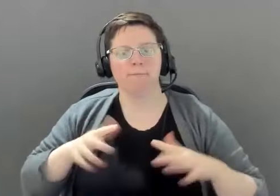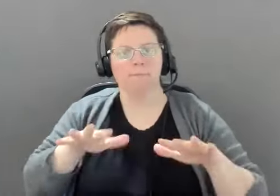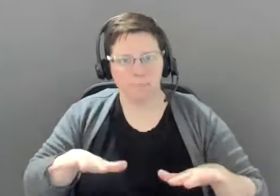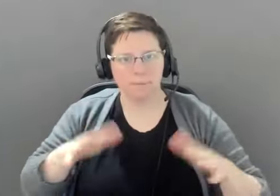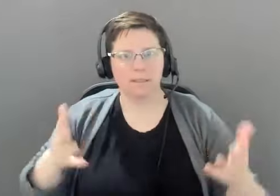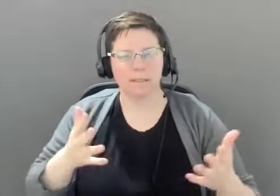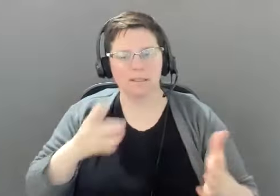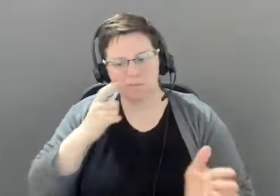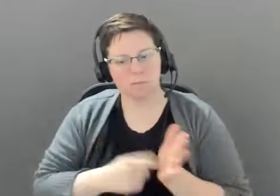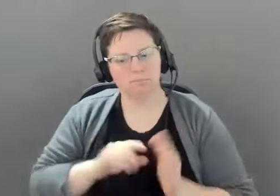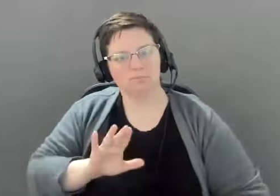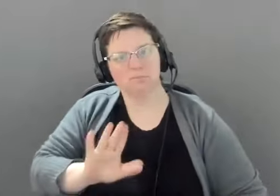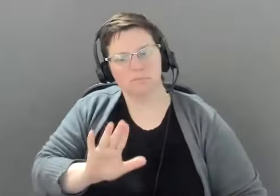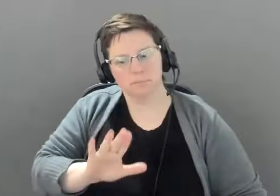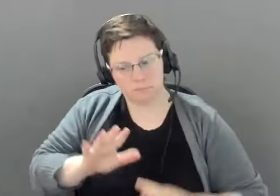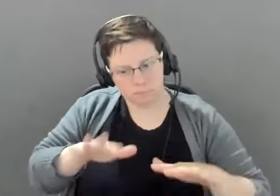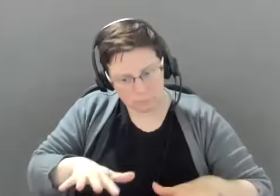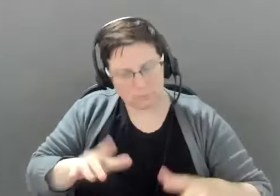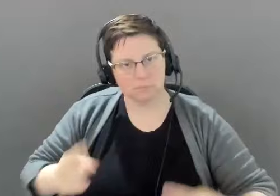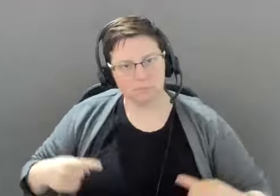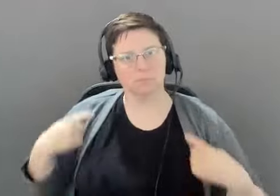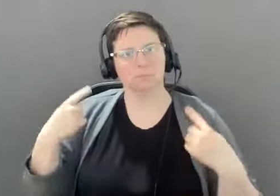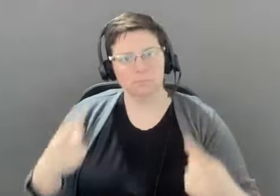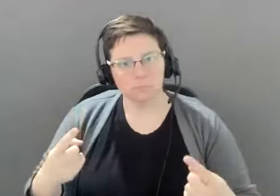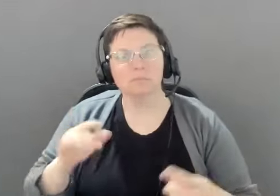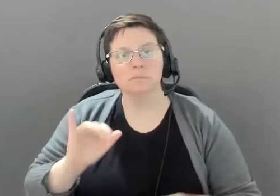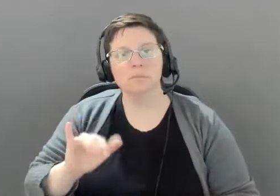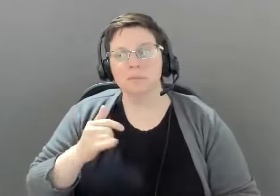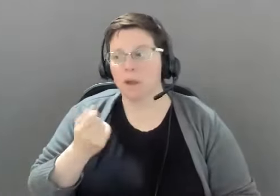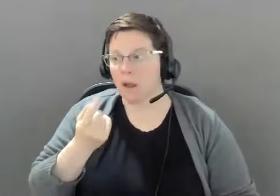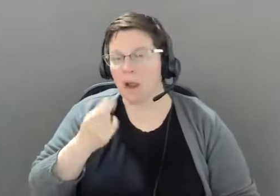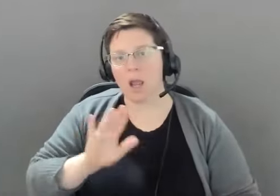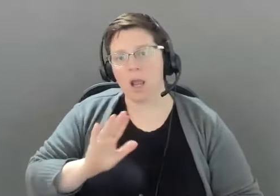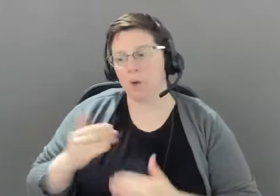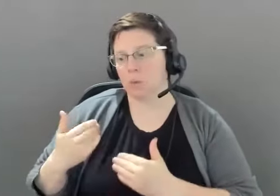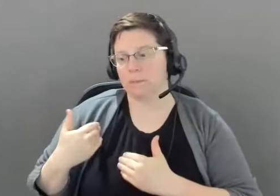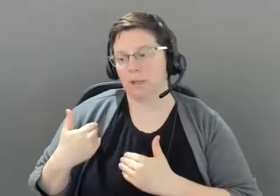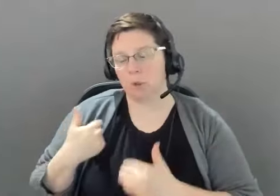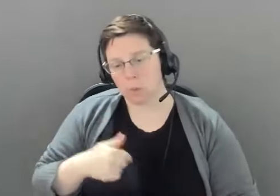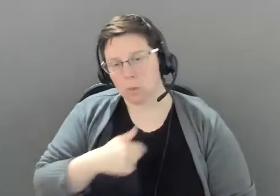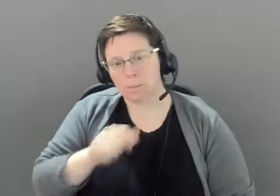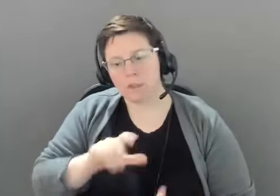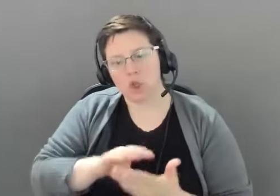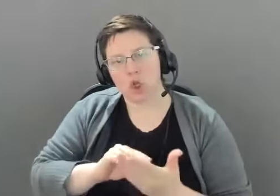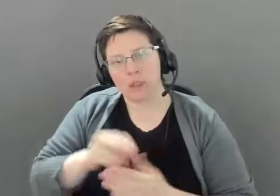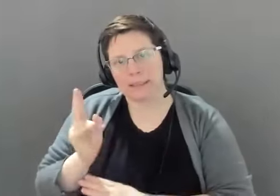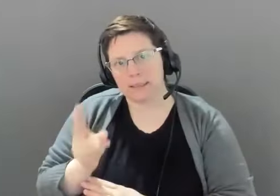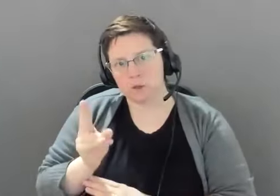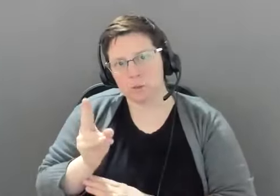of Indigenous land and sovereignty comes with the responsibility to understand the history and ongoing impacts